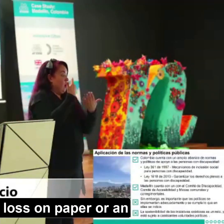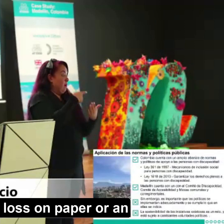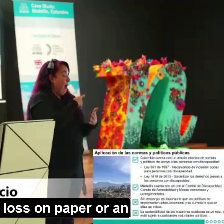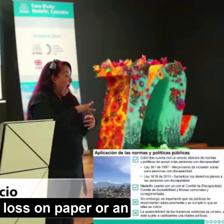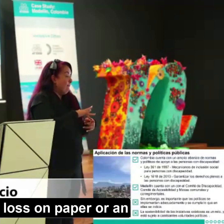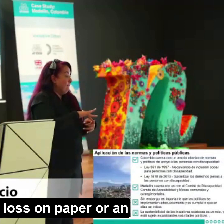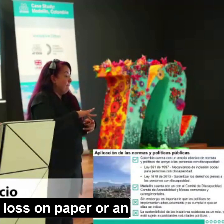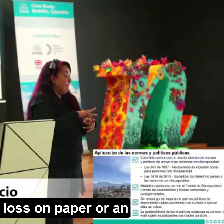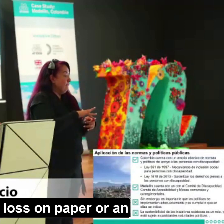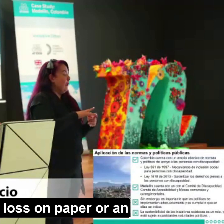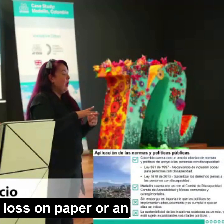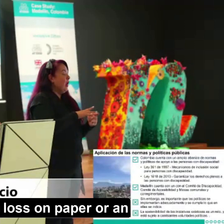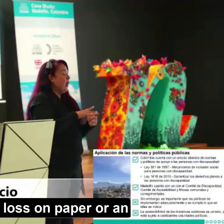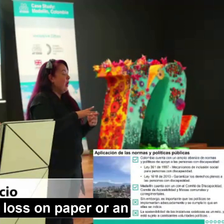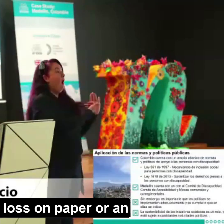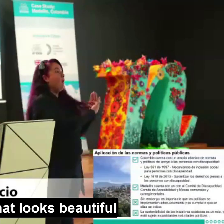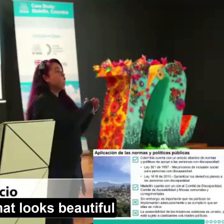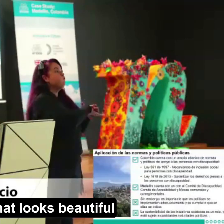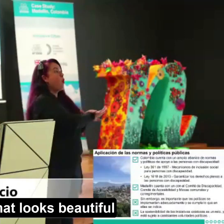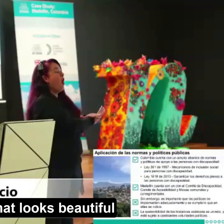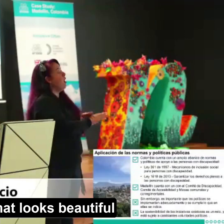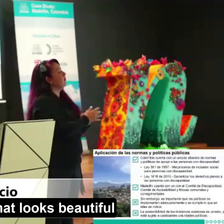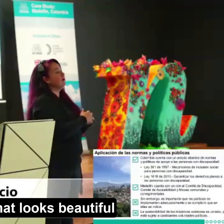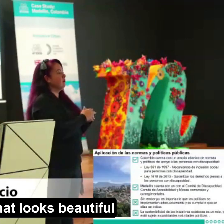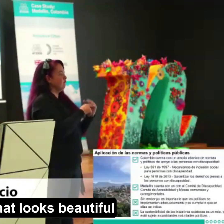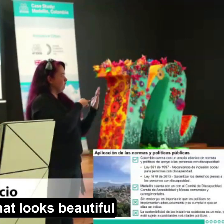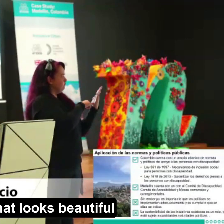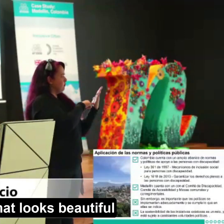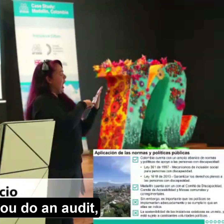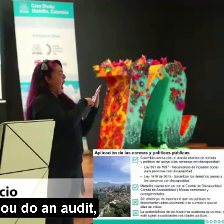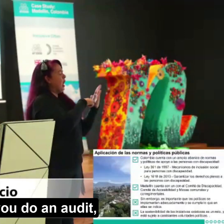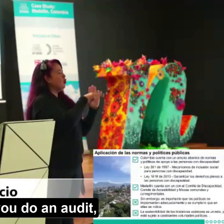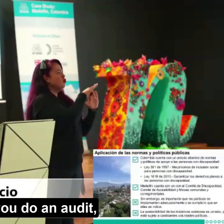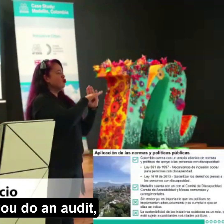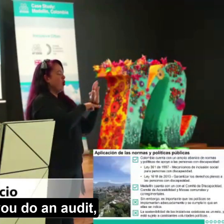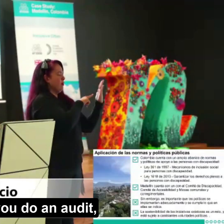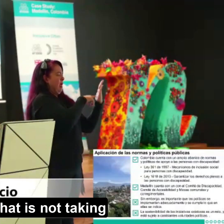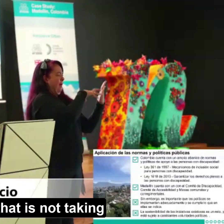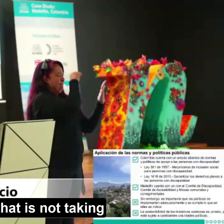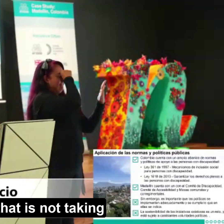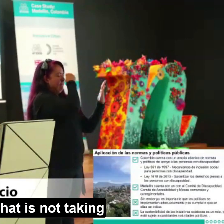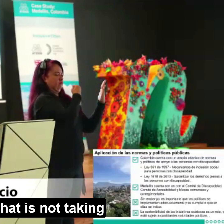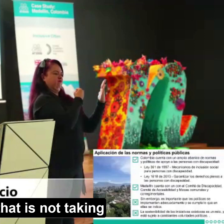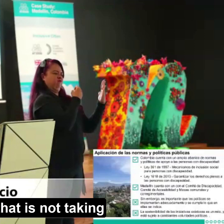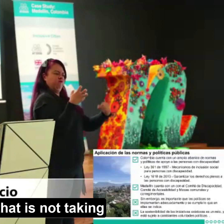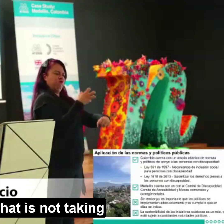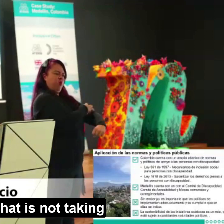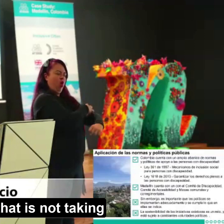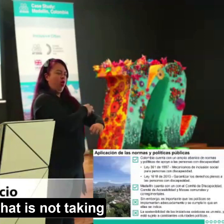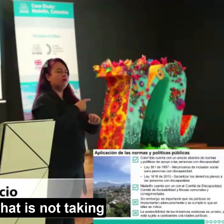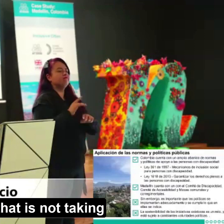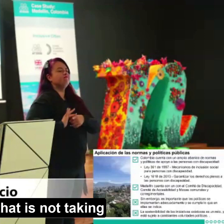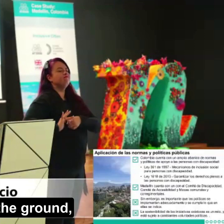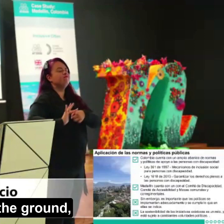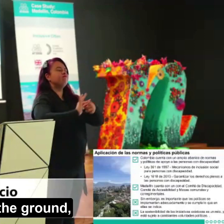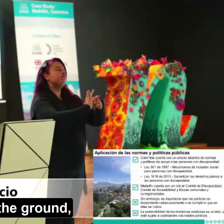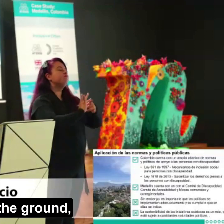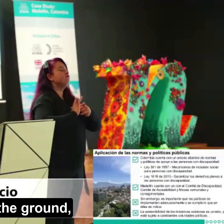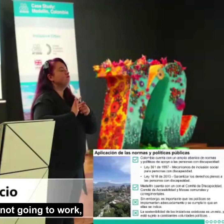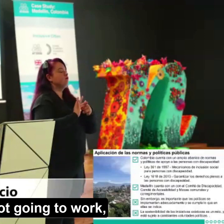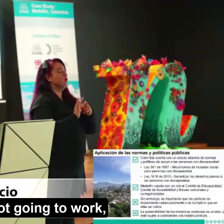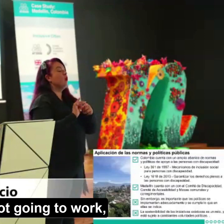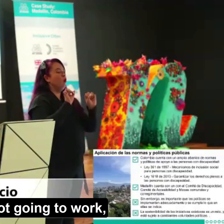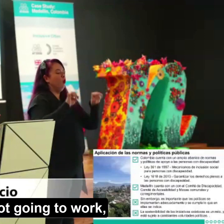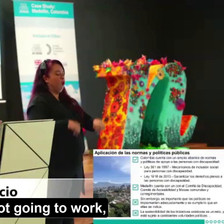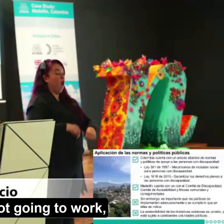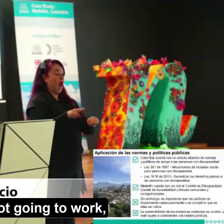and laws on paper or an internet, that looks beautiful when you do an audit, but if that is not taken to the